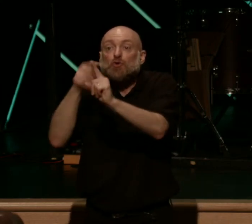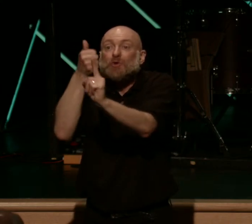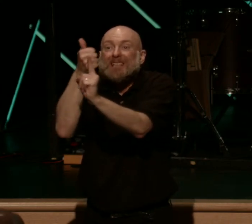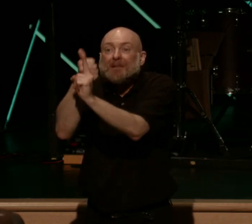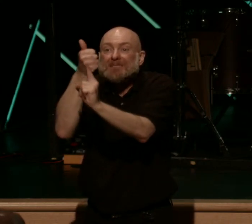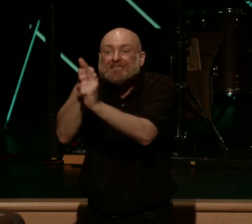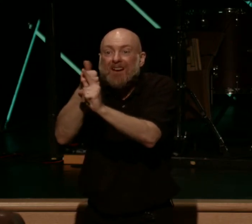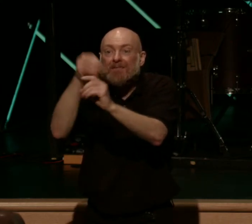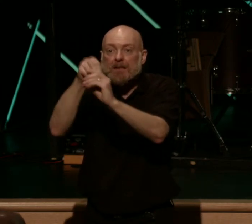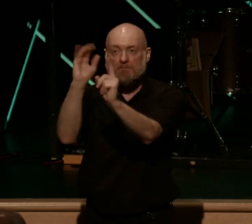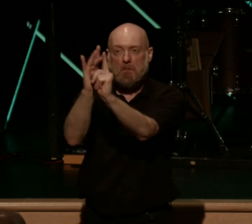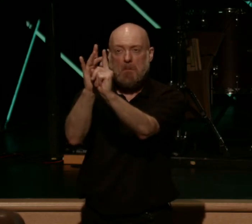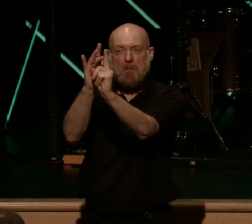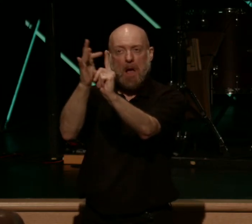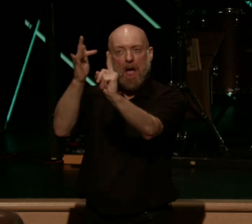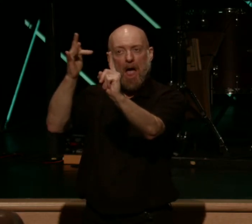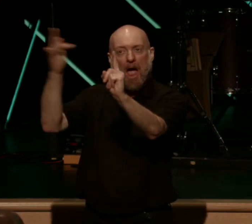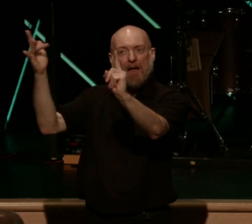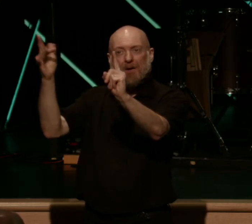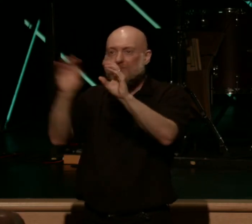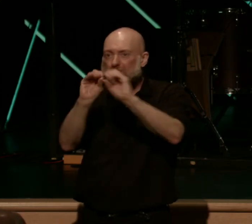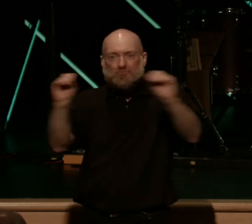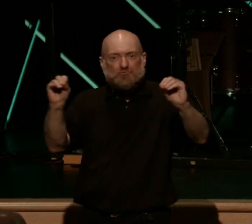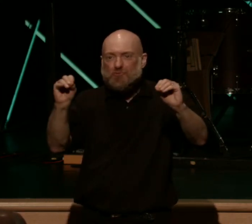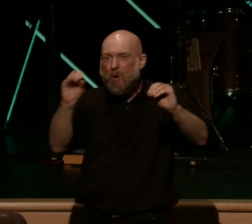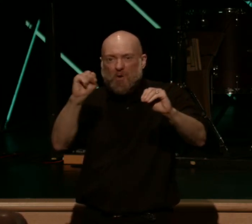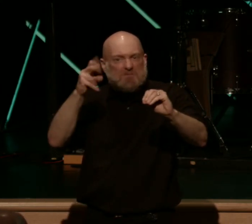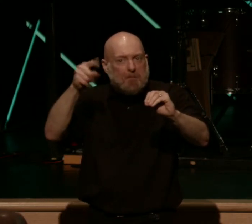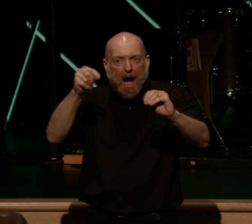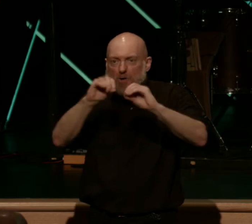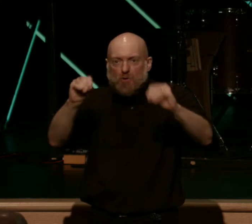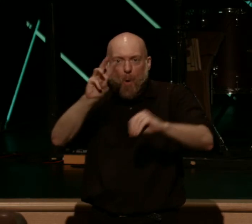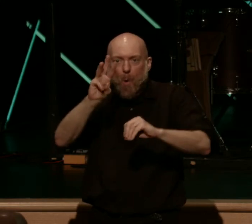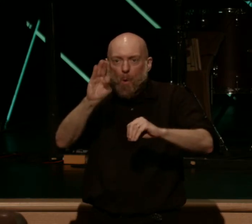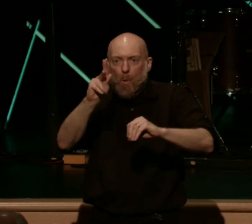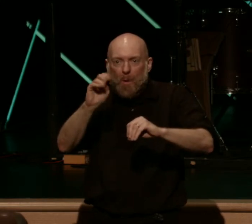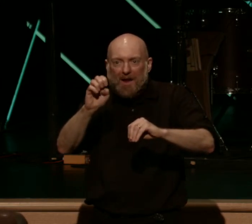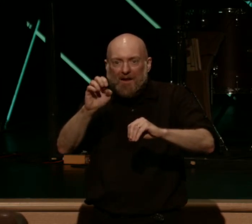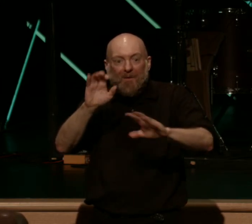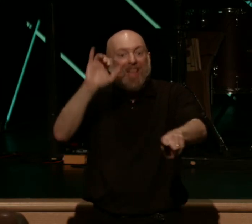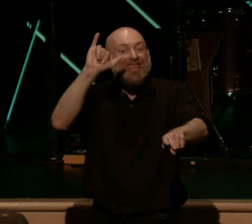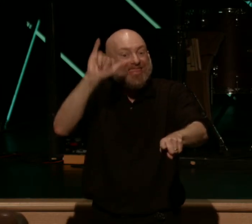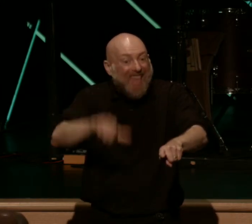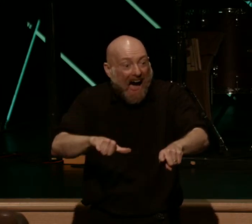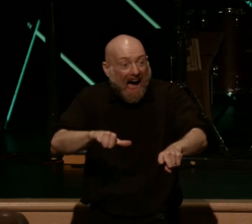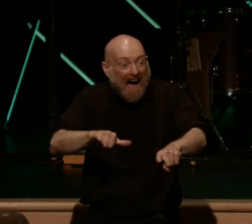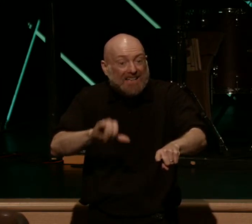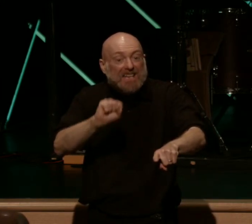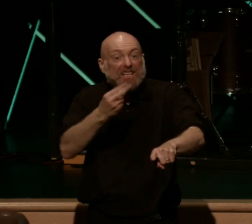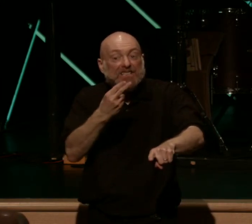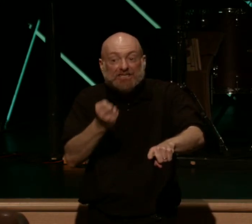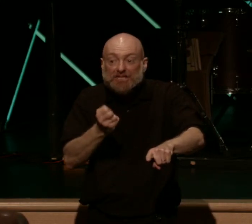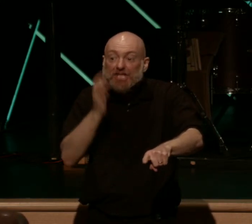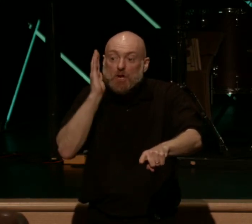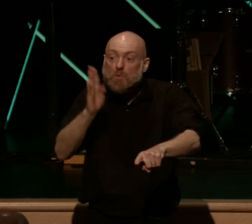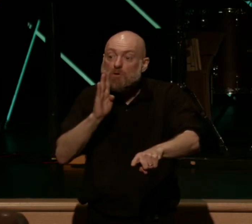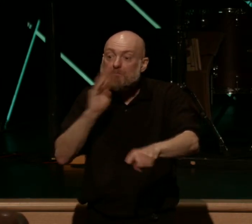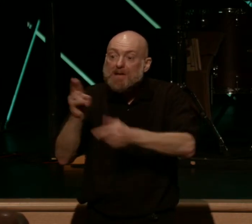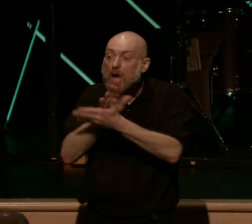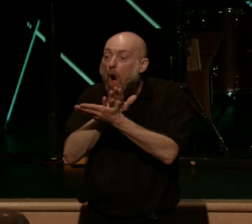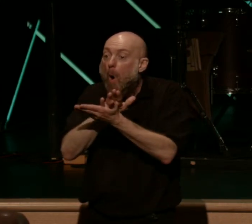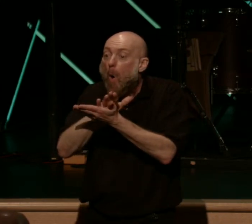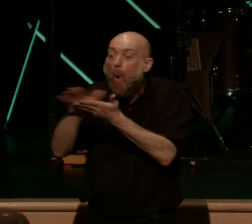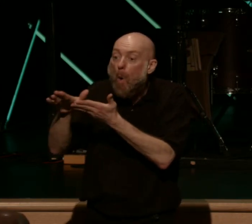in splendor, without spot or wrinkle or any such thing, that, here's the reason, she might be